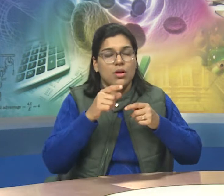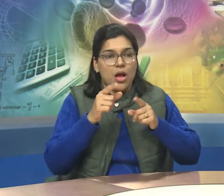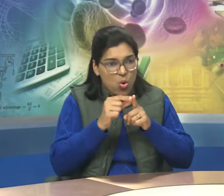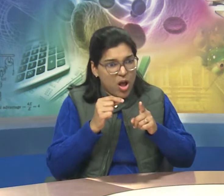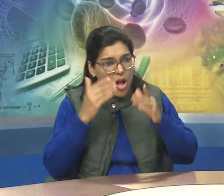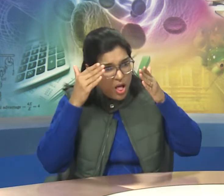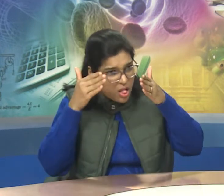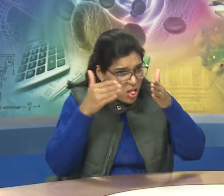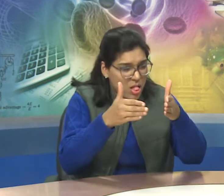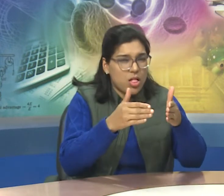Therefore,